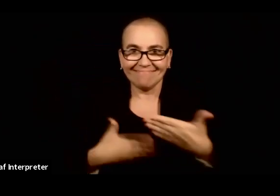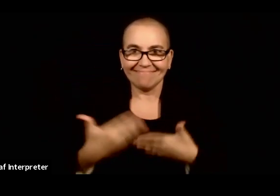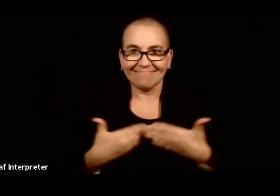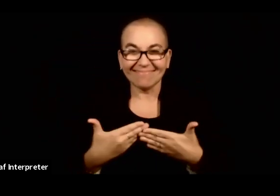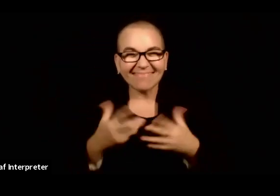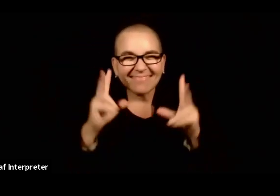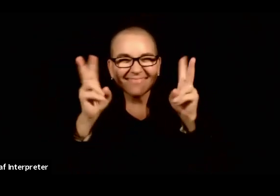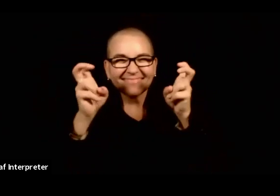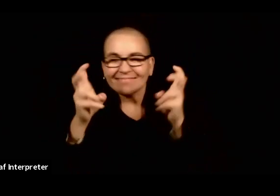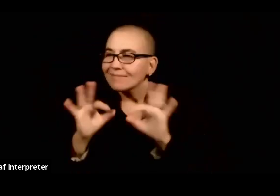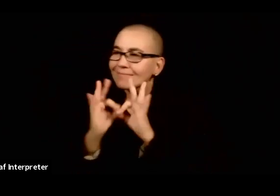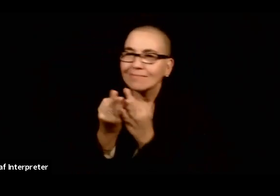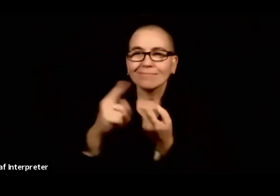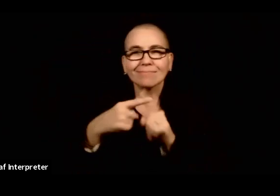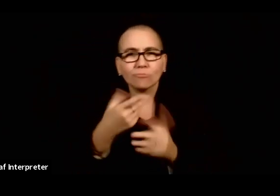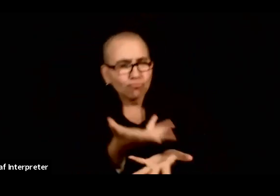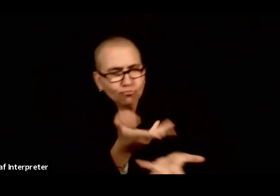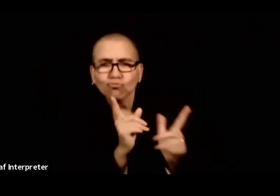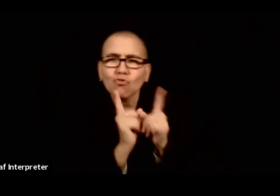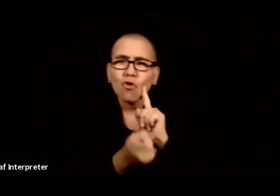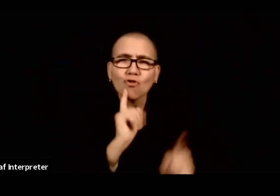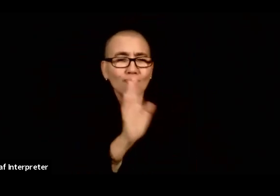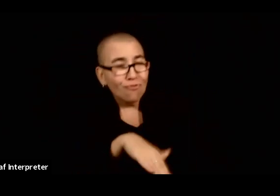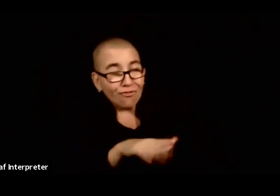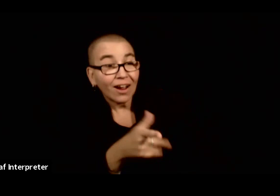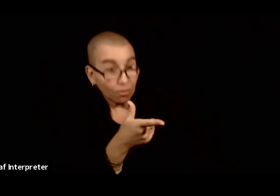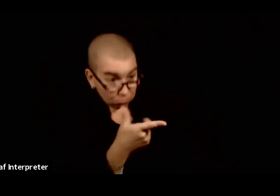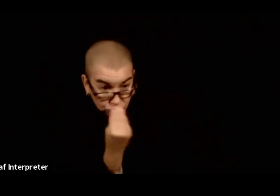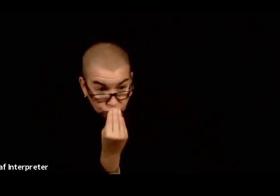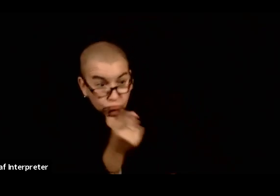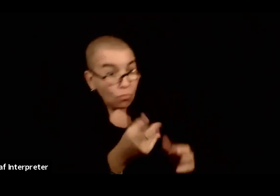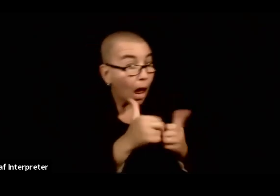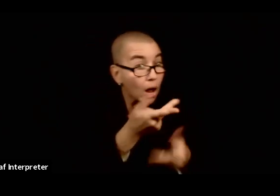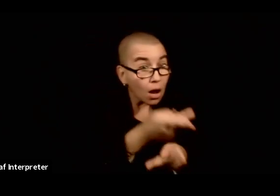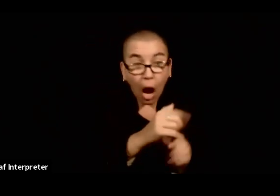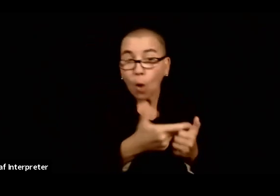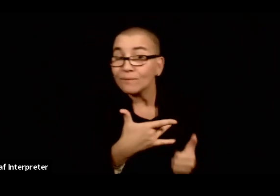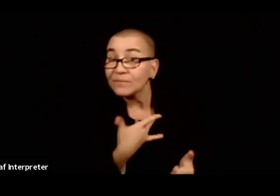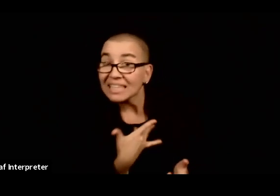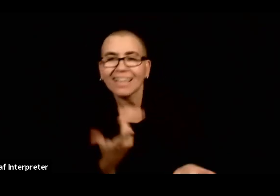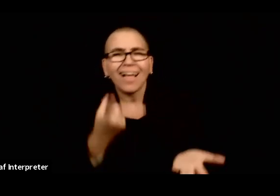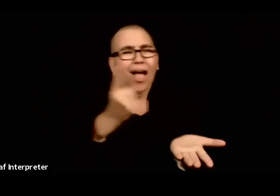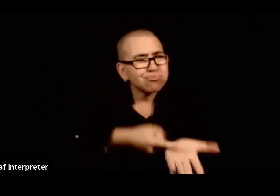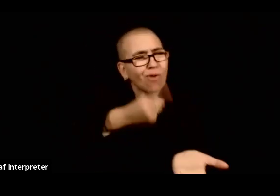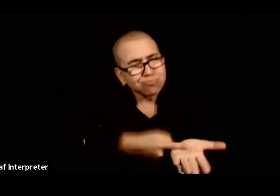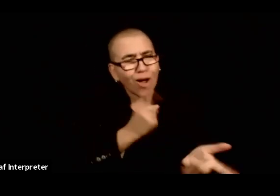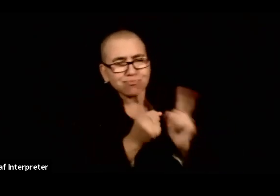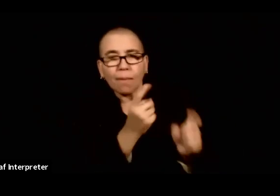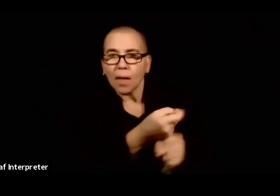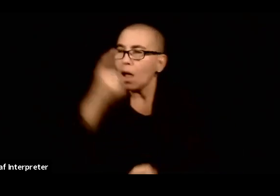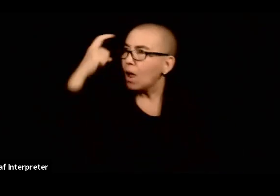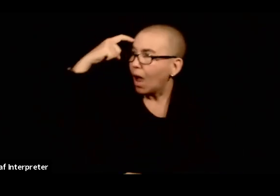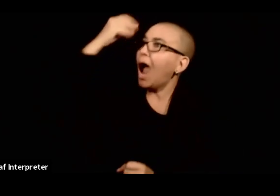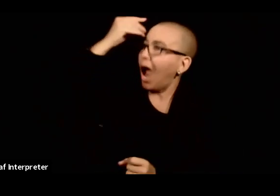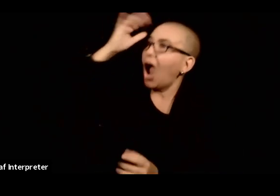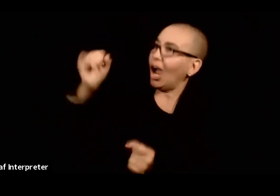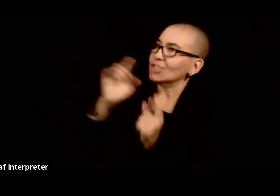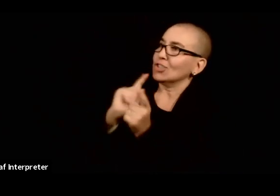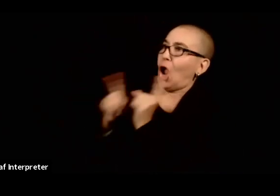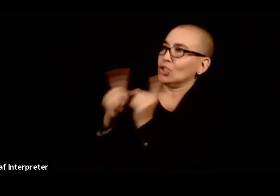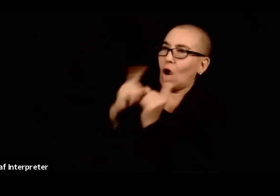alert for any care concerns. We have seen significant weight loss and other decline in some people in